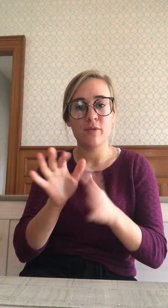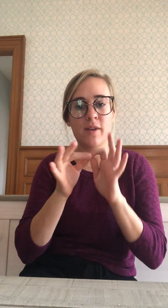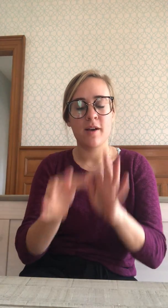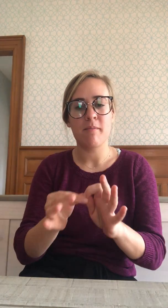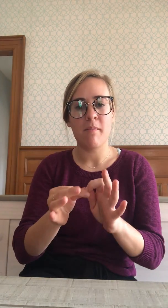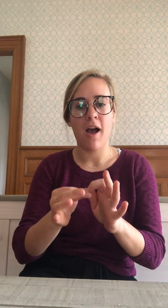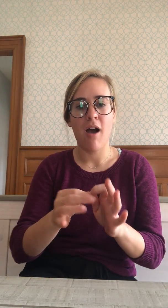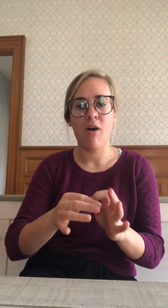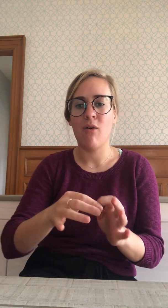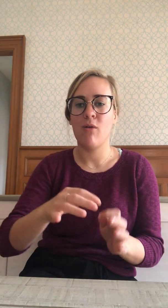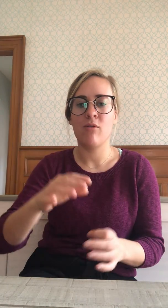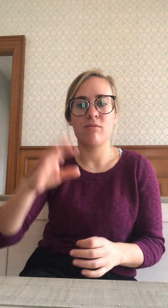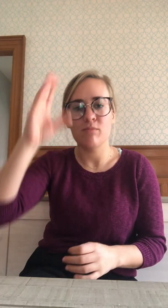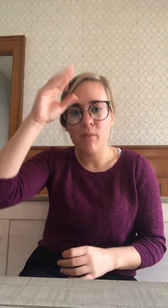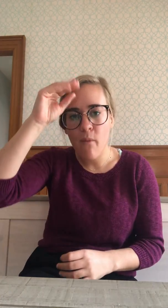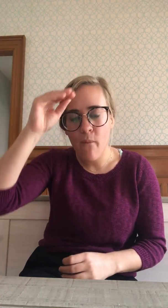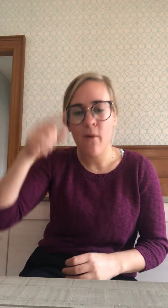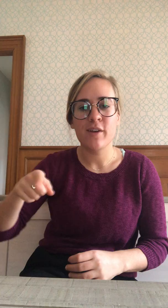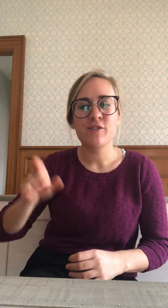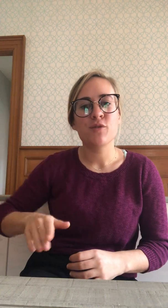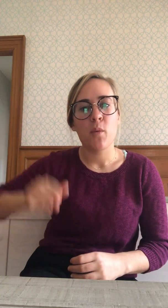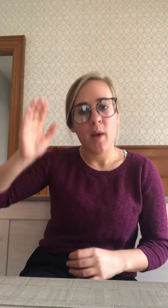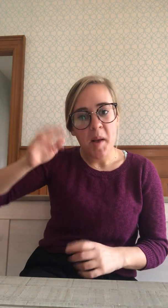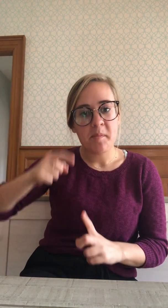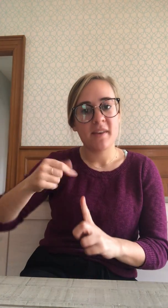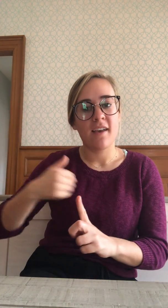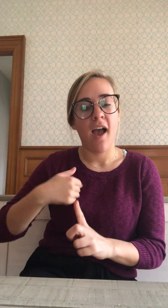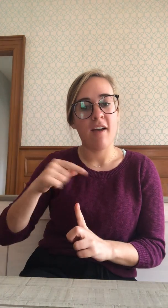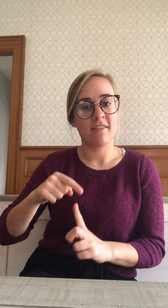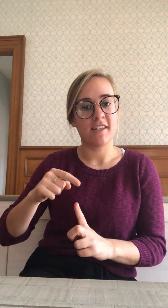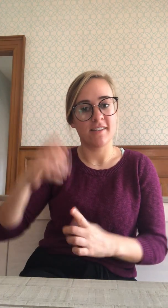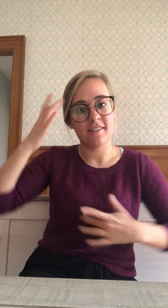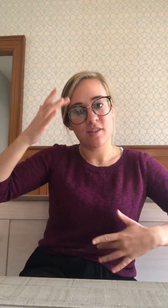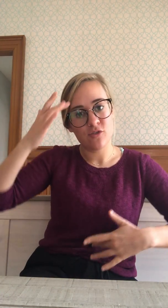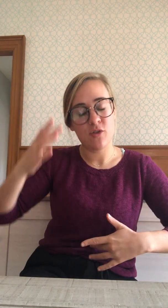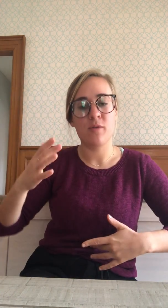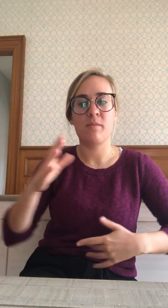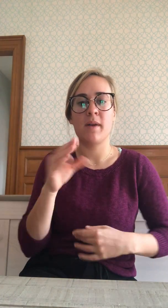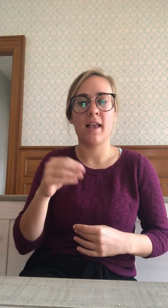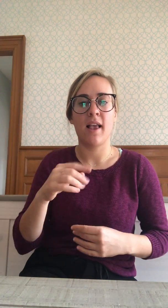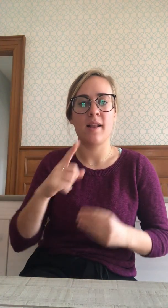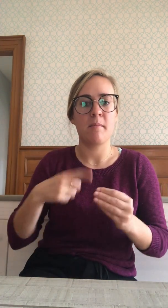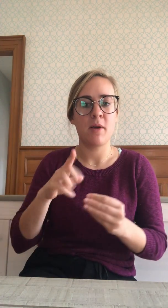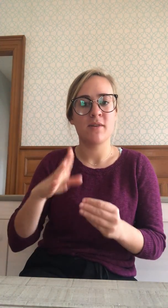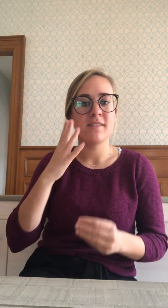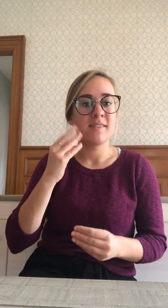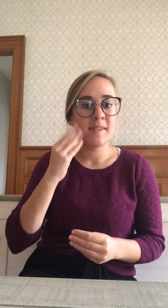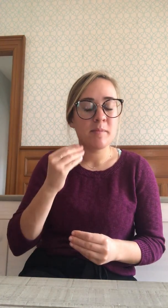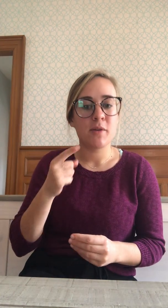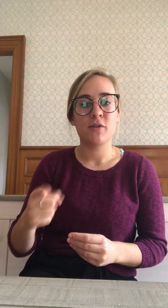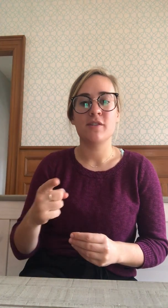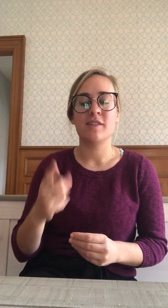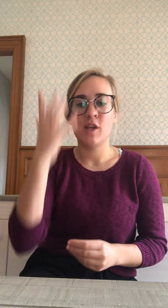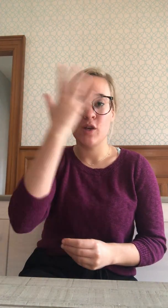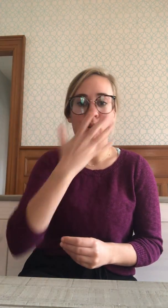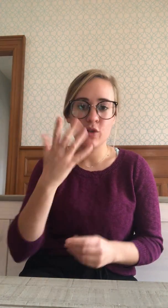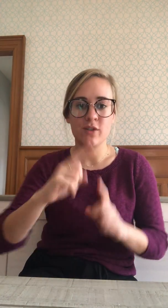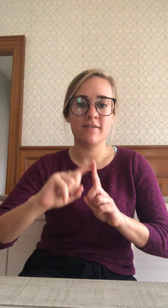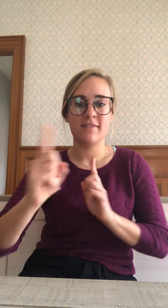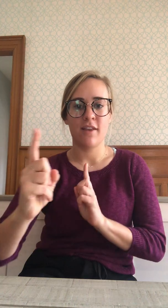has Treacher-Collins syndrome and just about his experiences being a kid who looks different than his peers. And